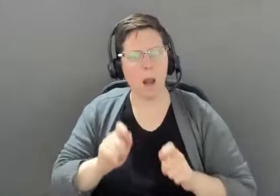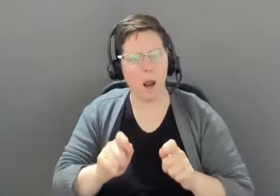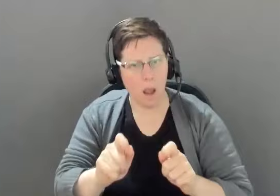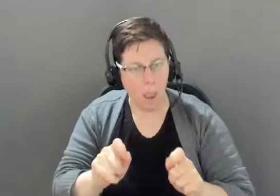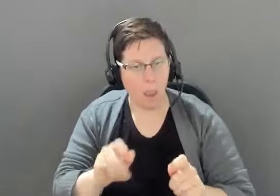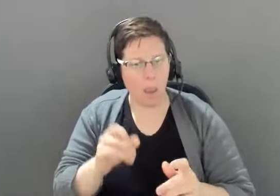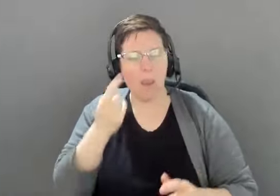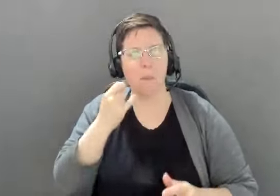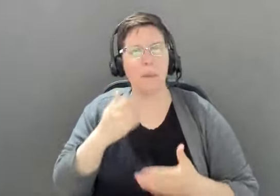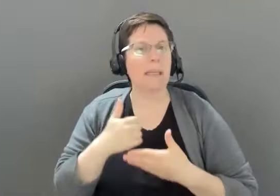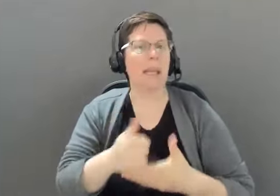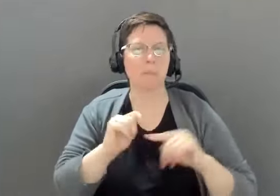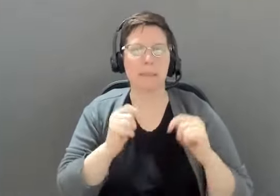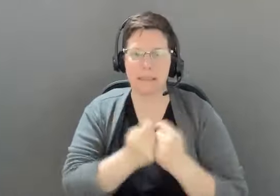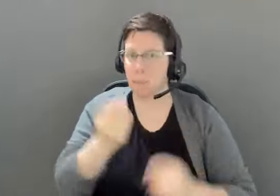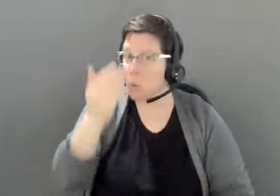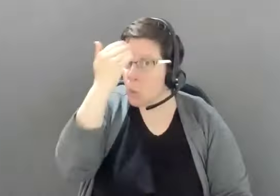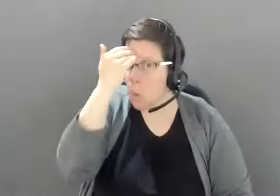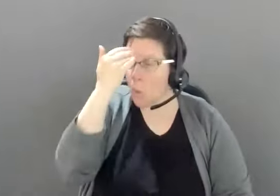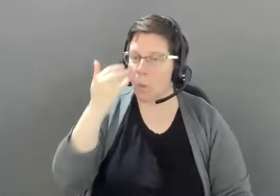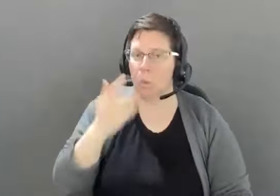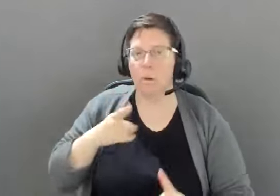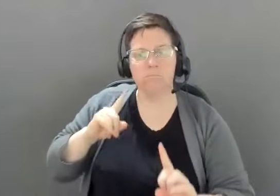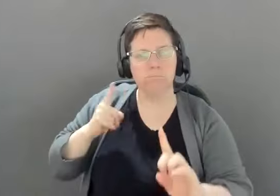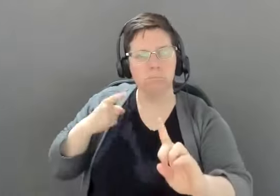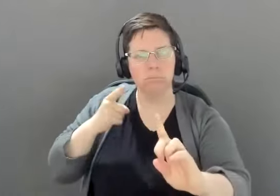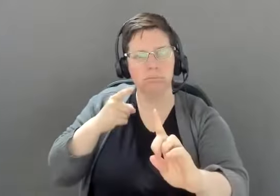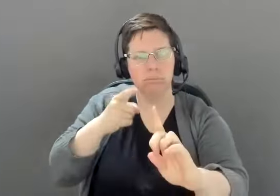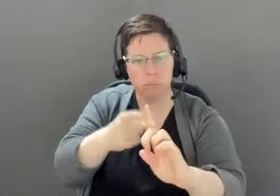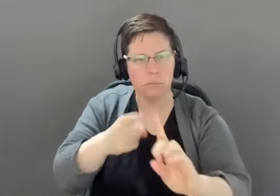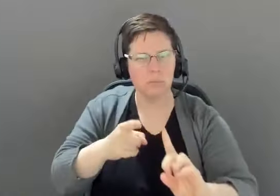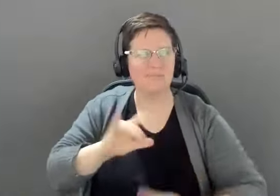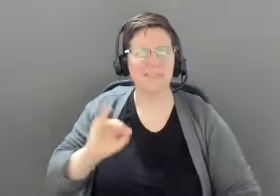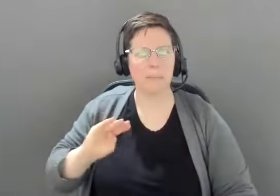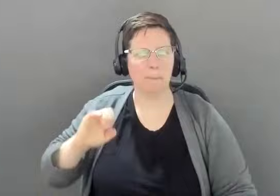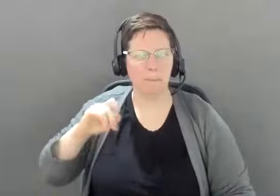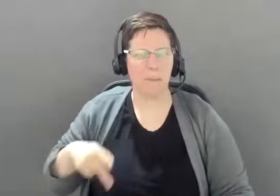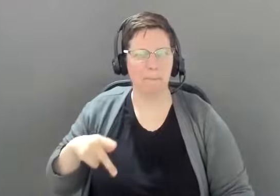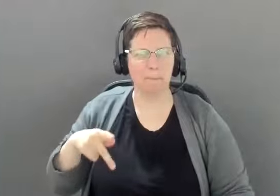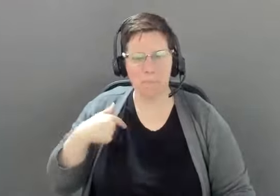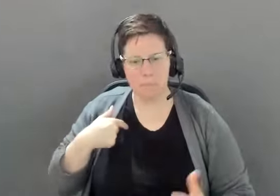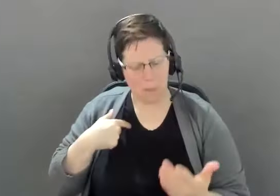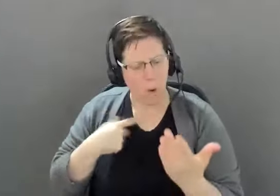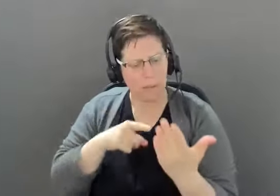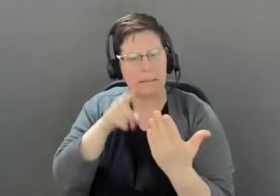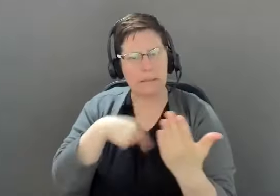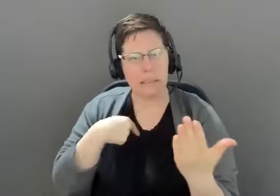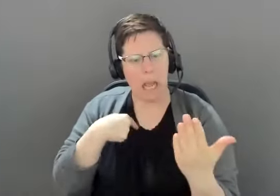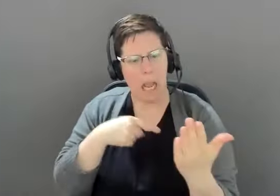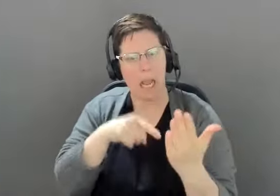the team know where we were going and what was coming next. All the things we needed to do to prepare for a committee, what we needed to do over the summer when